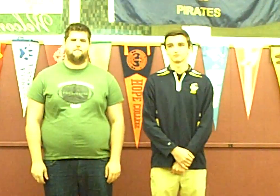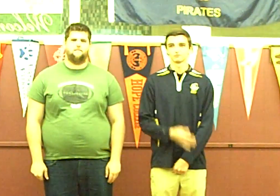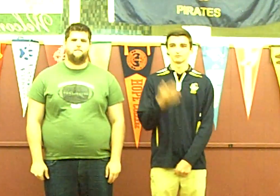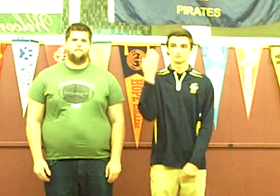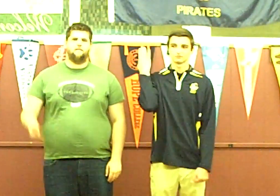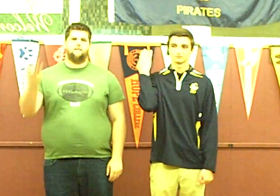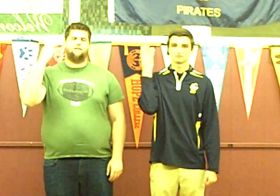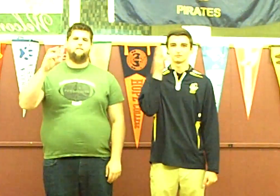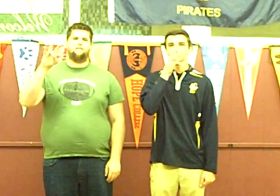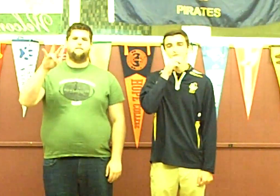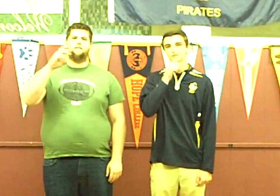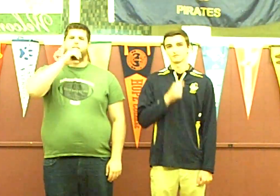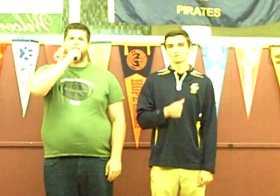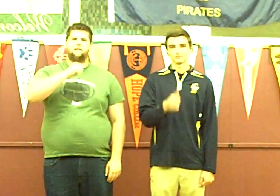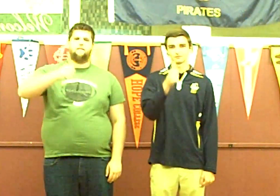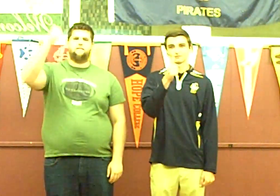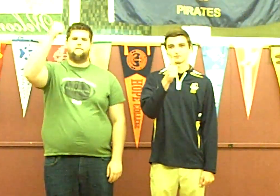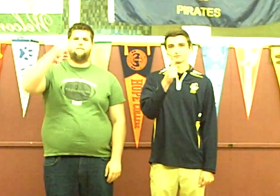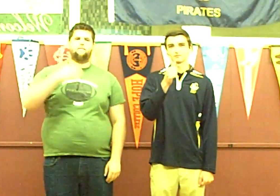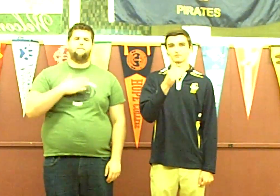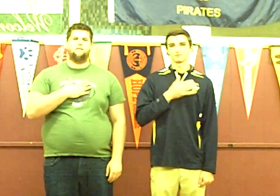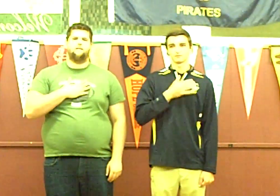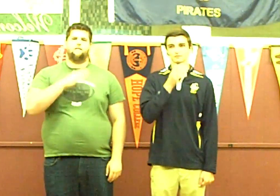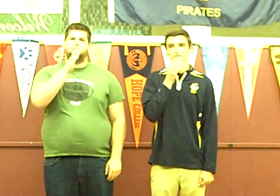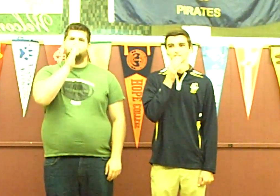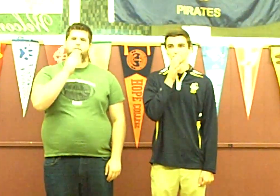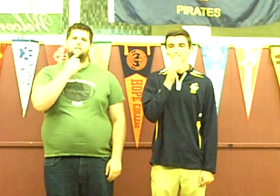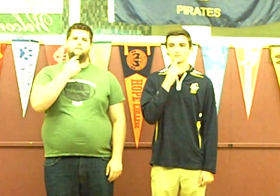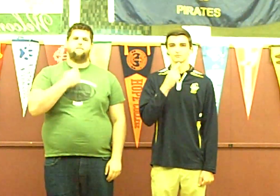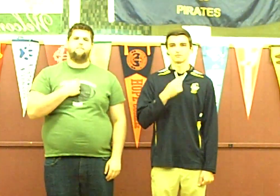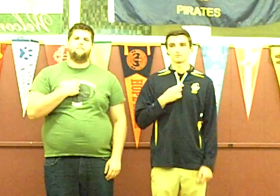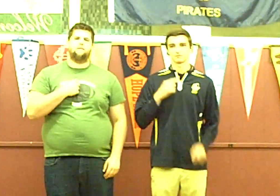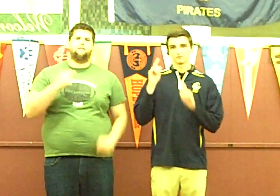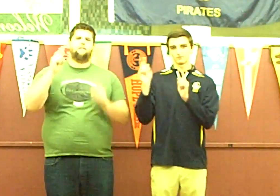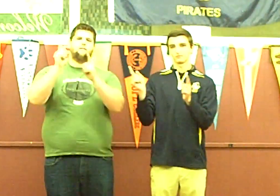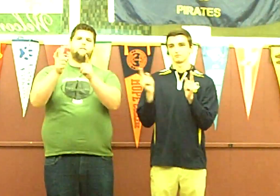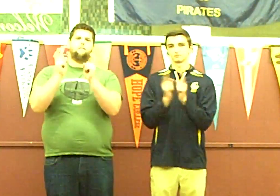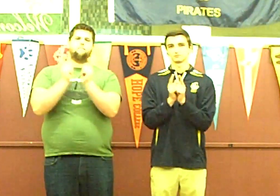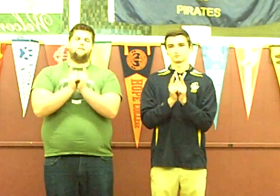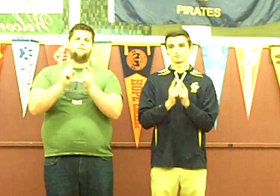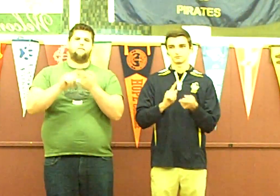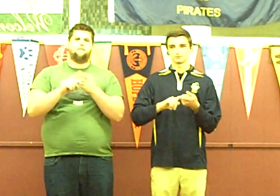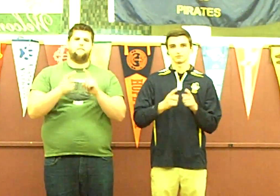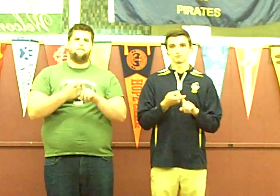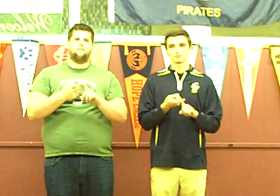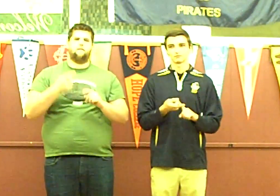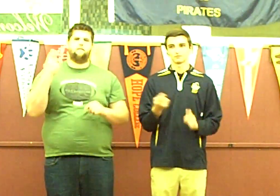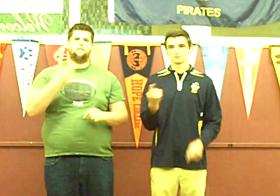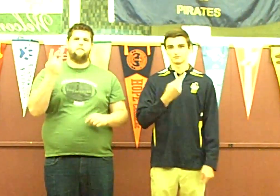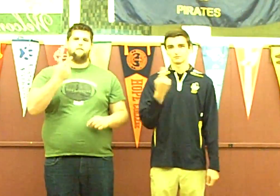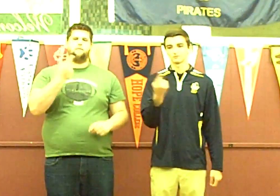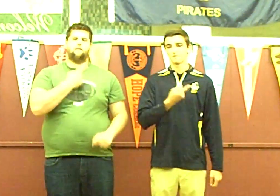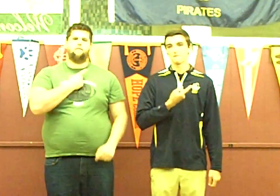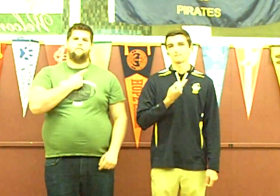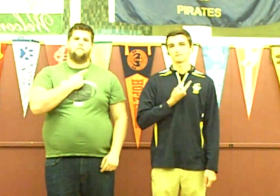Once I was seven years old, my mama told me, go, make yourself some friends or you'll be lonely.